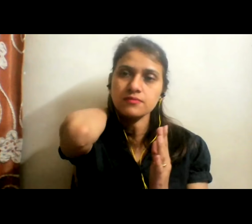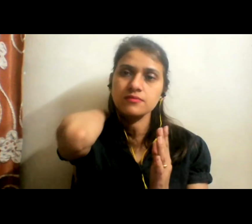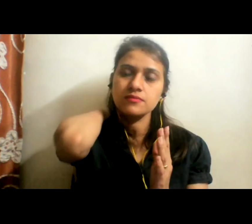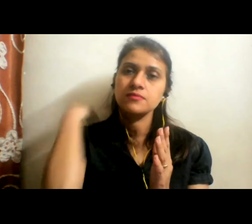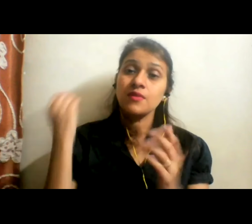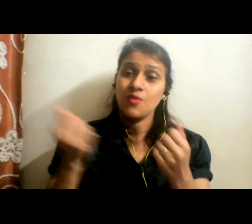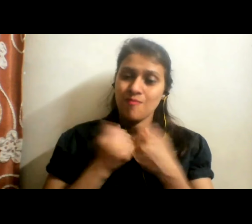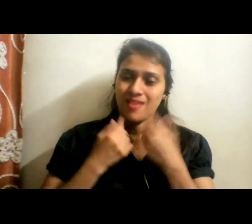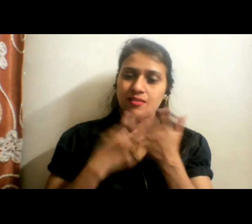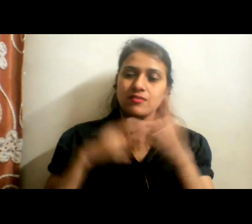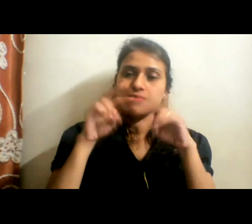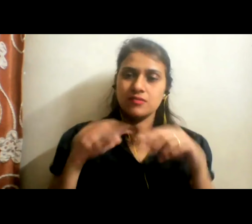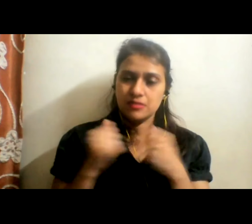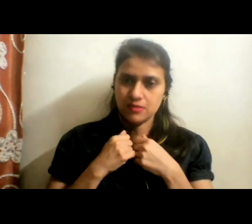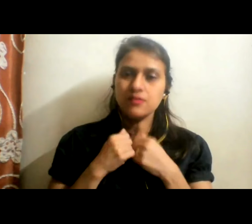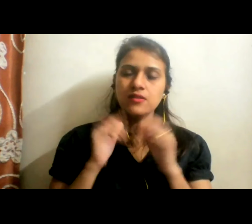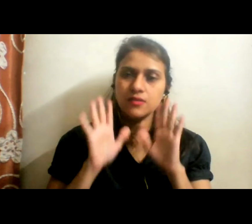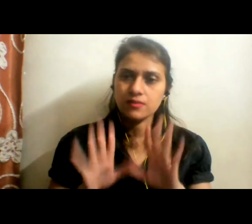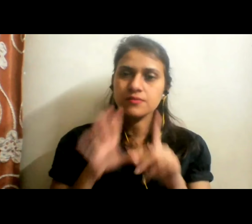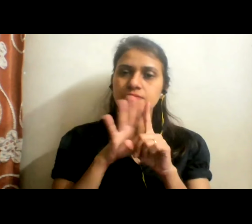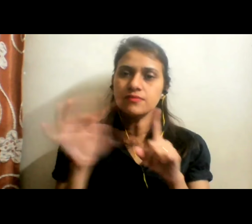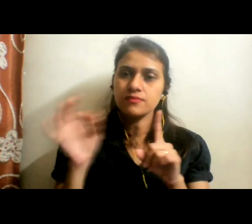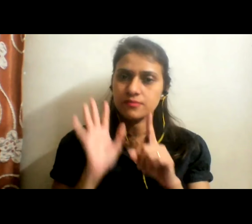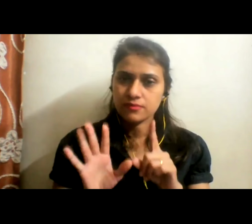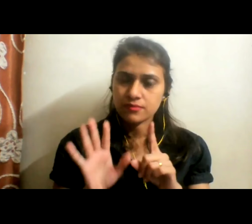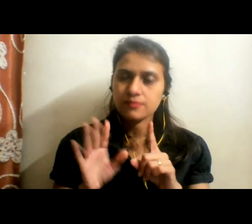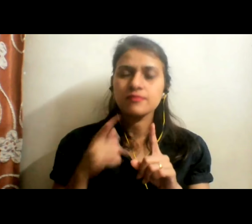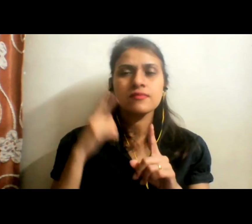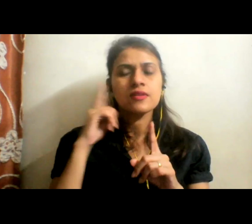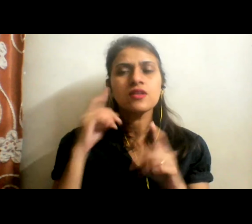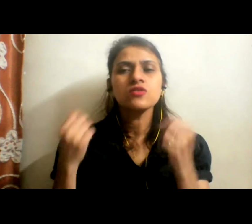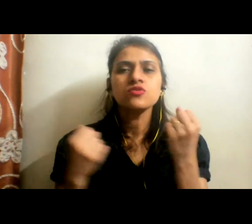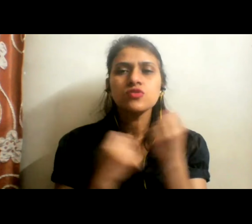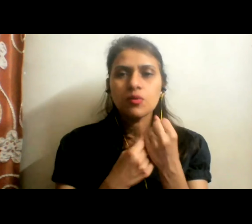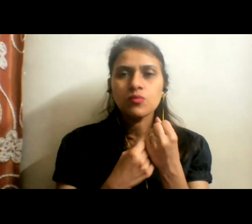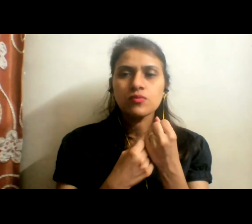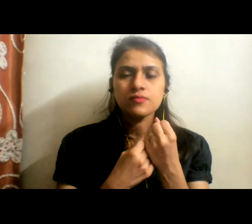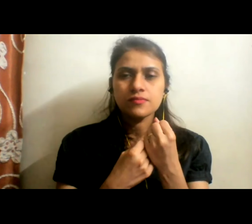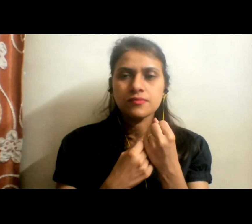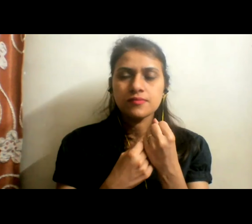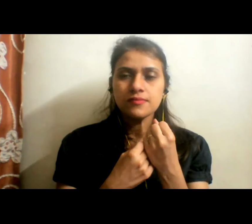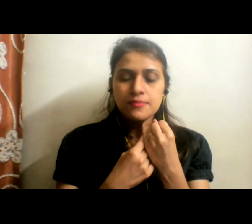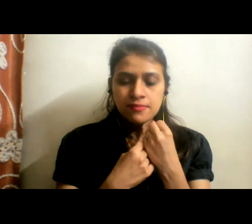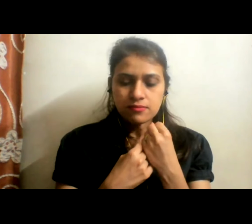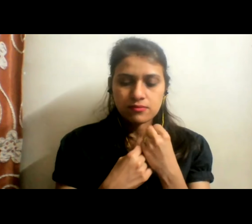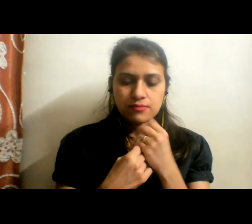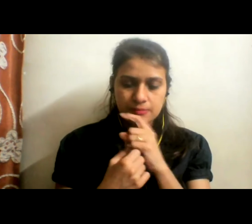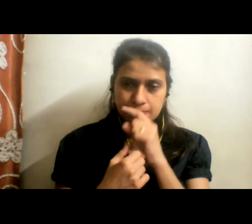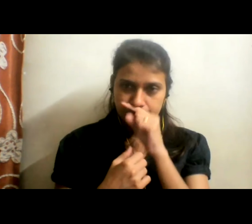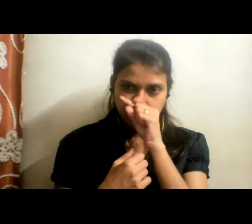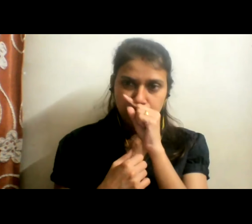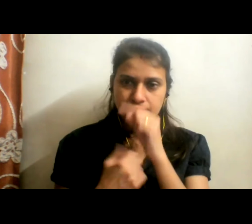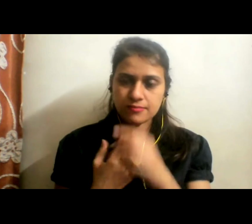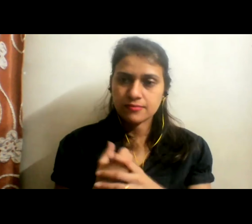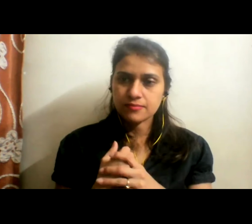own research I'm doing, and I'm using the Foucault lens. And